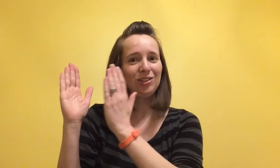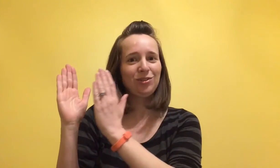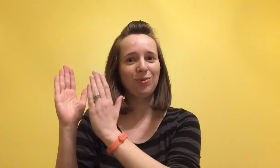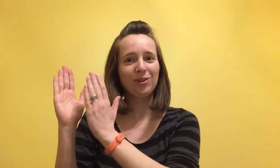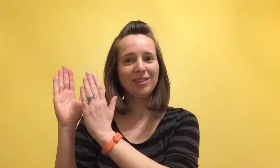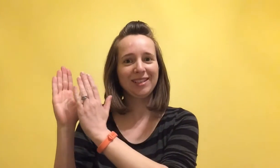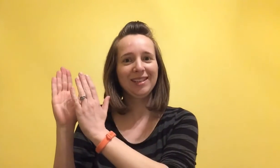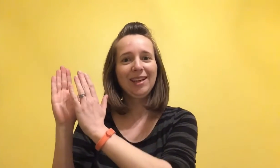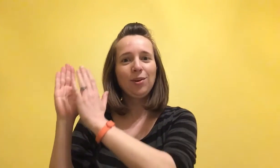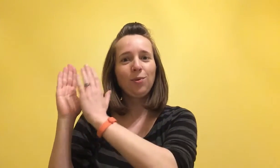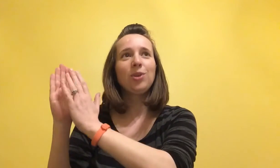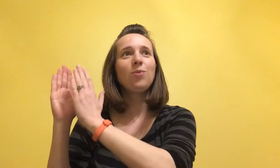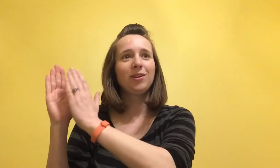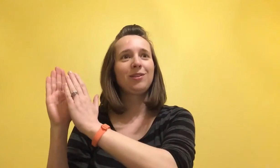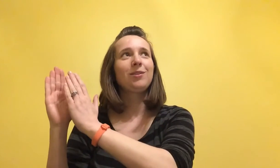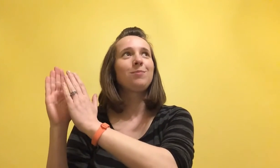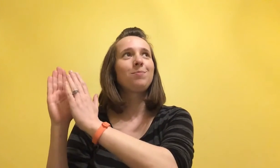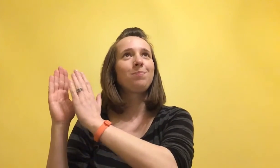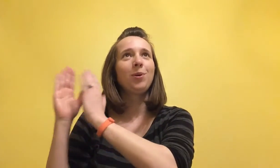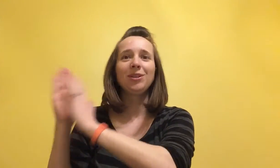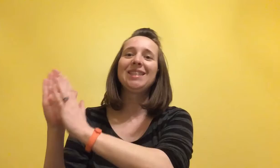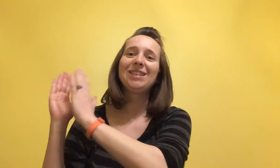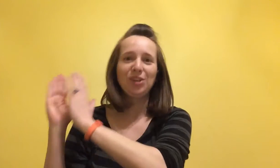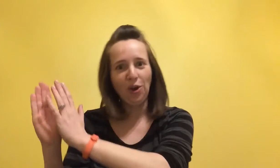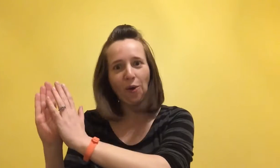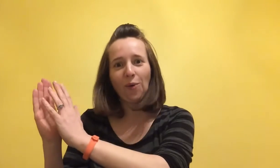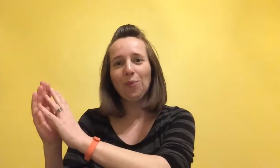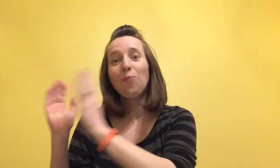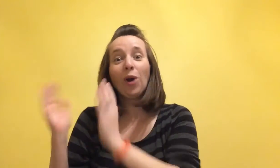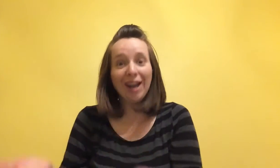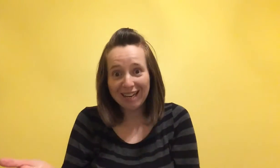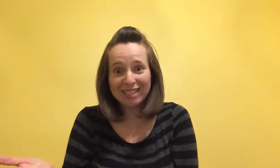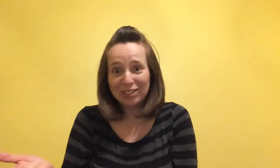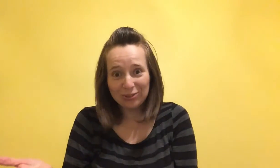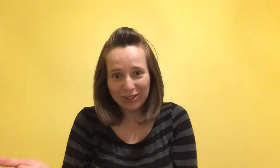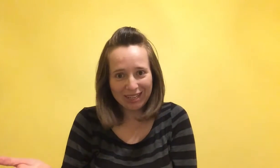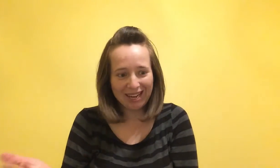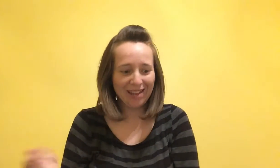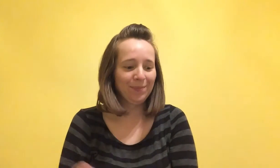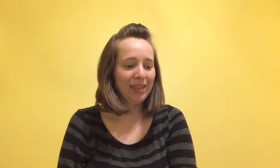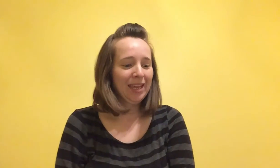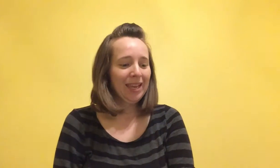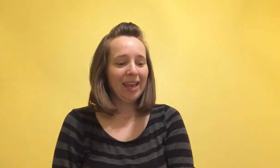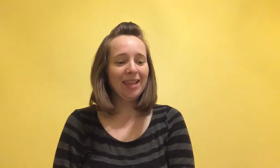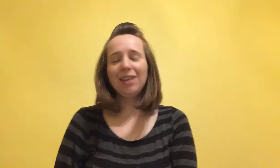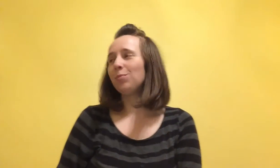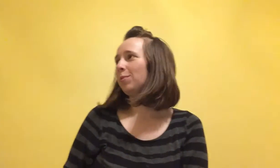to where you want the person to know what it is that you're looking at. And they can